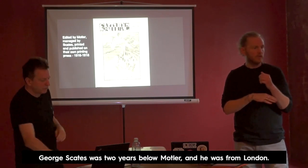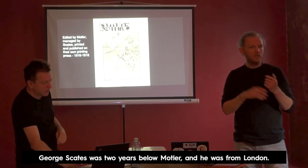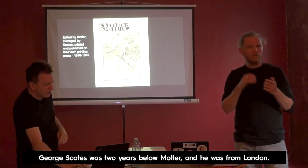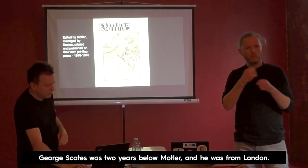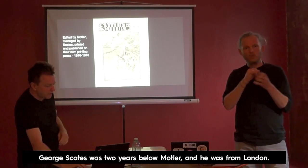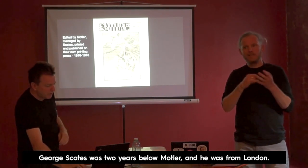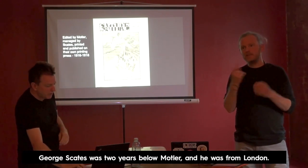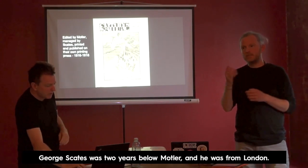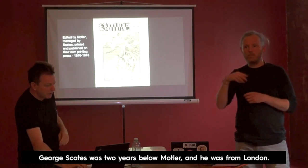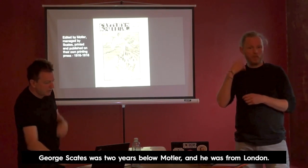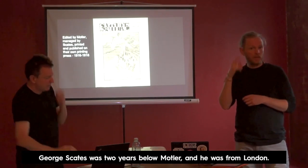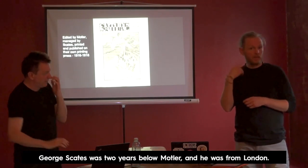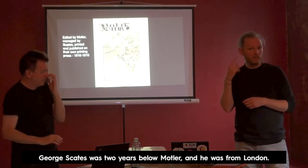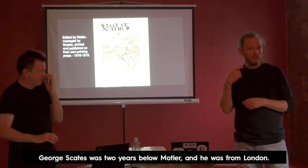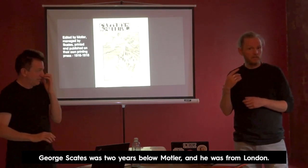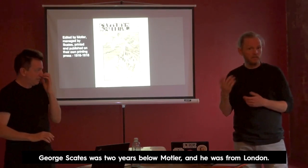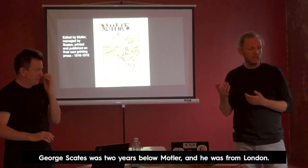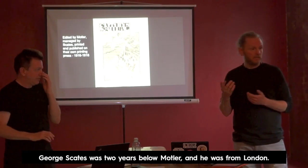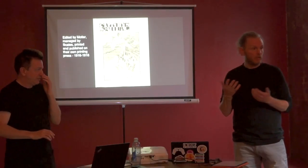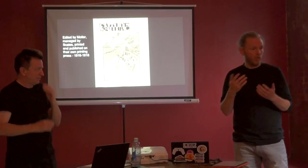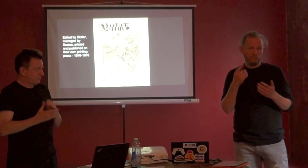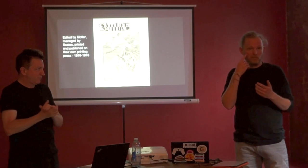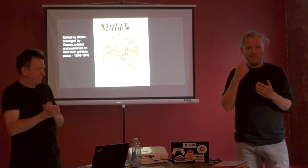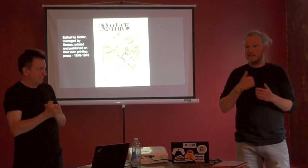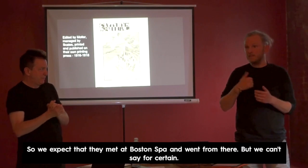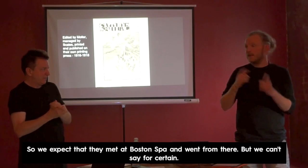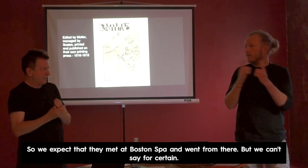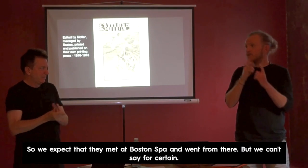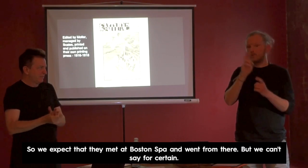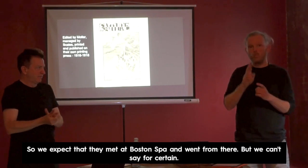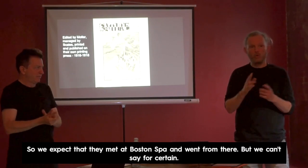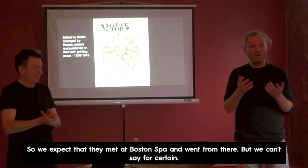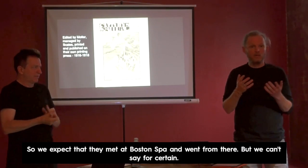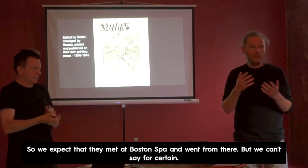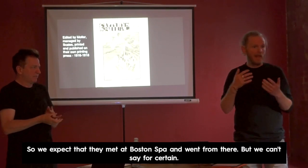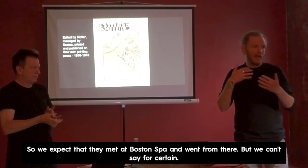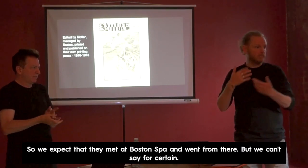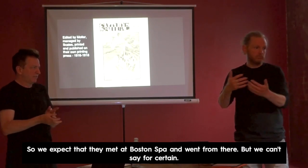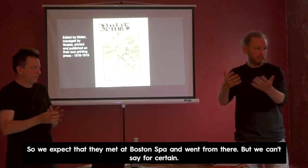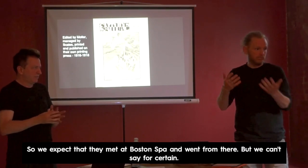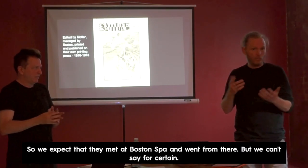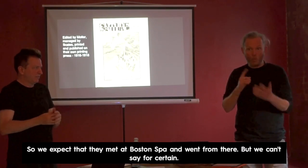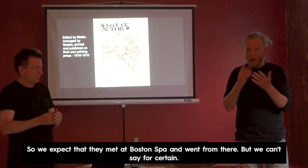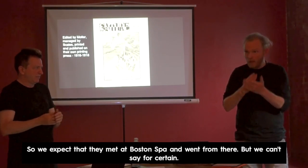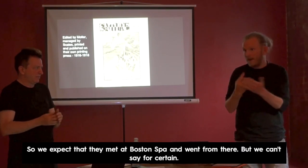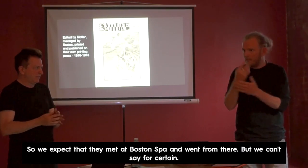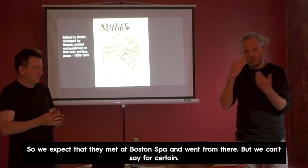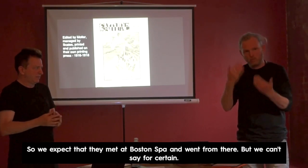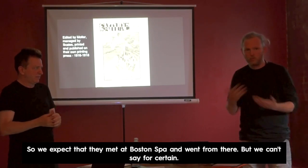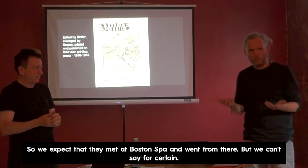below Motler, and he was from London. So we expect that they met at Boston Spa and kind of went